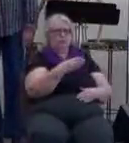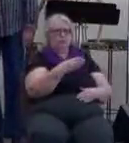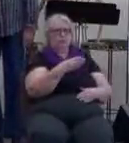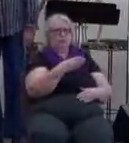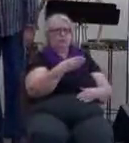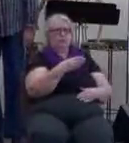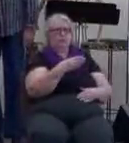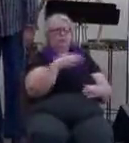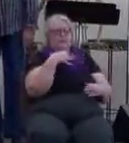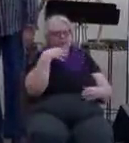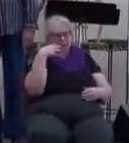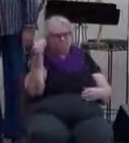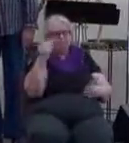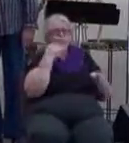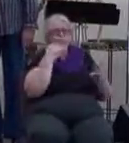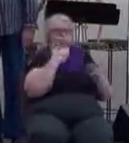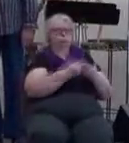someday.